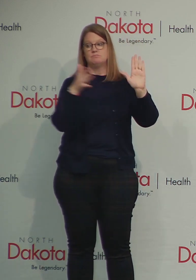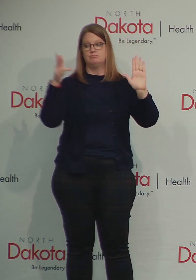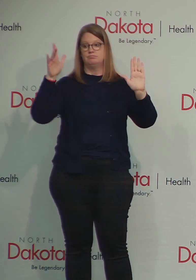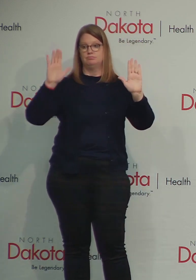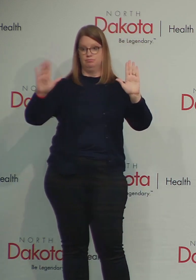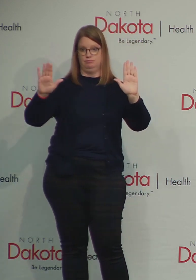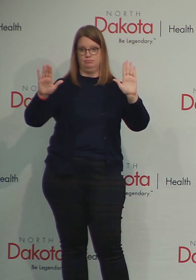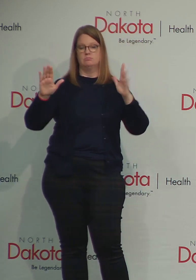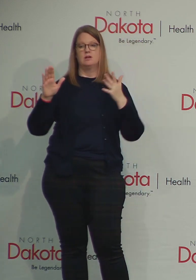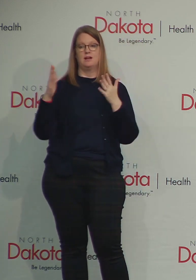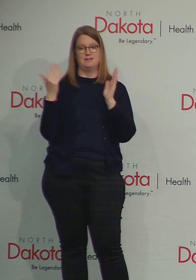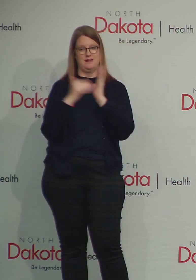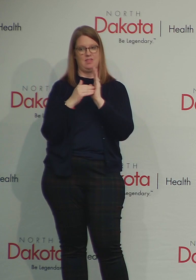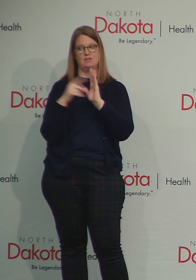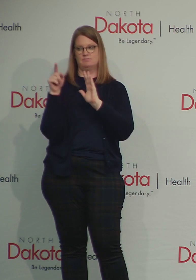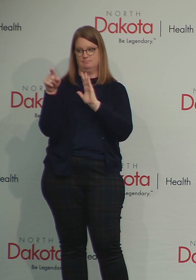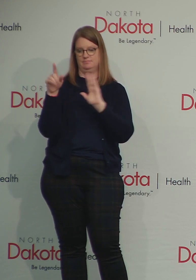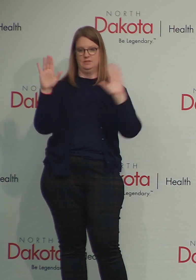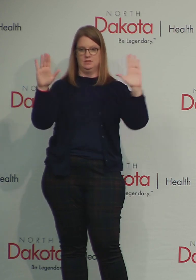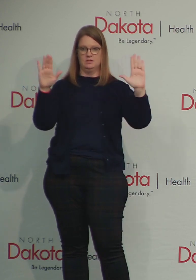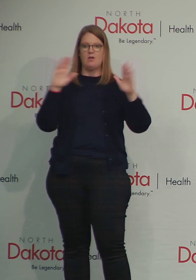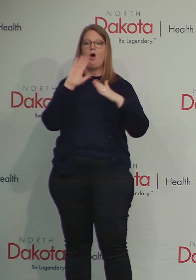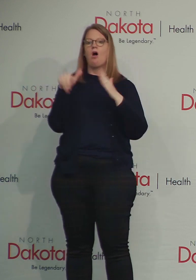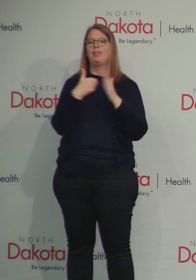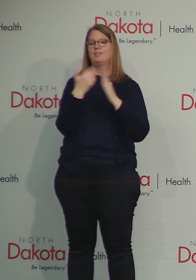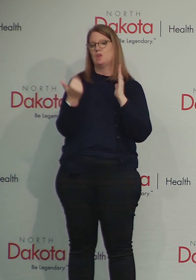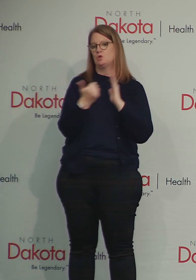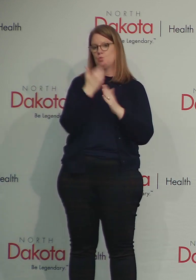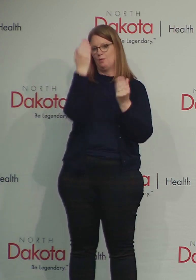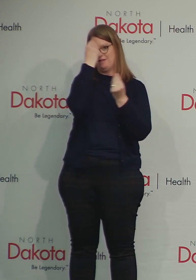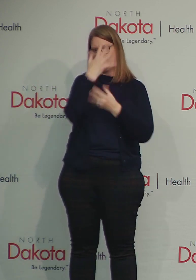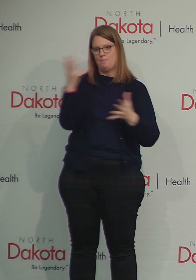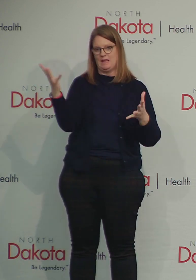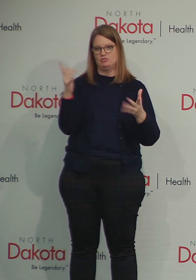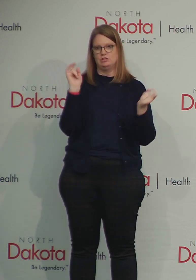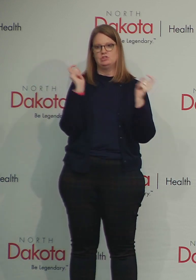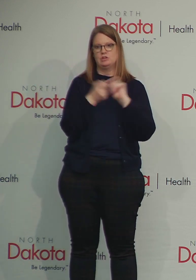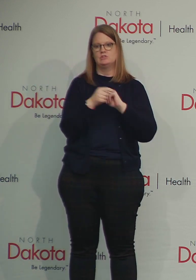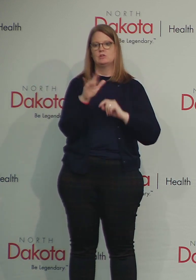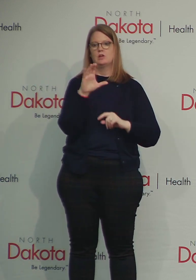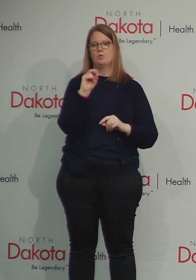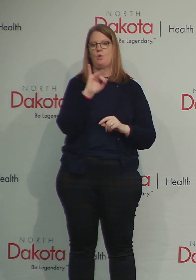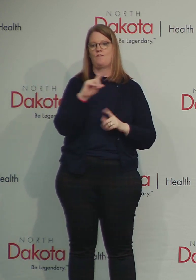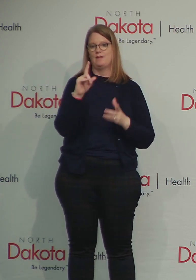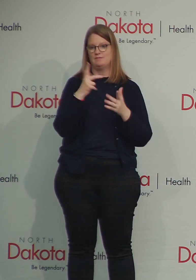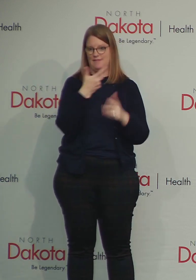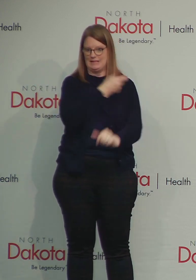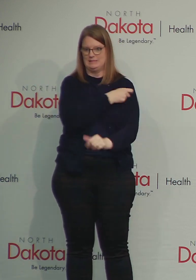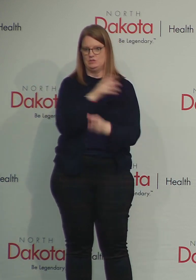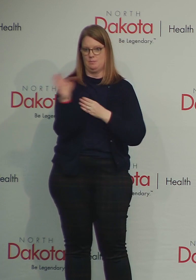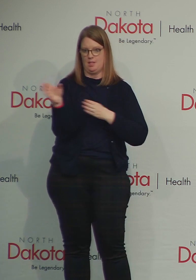a subsequent version to reflect all of the new information and changes in COVID vaccination planning.